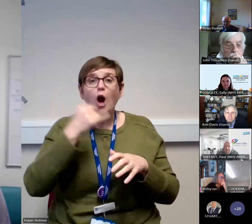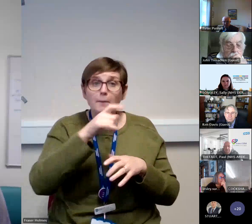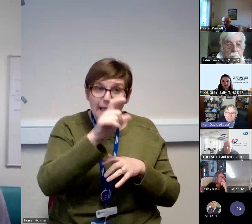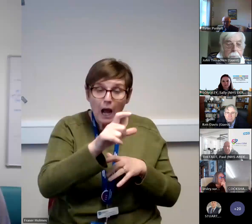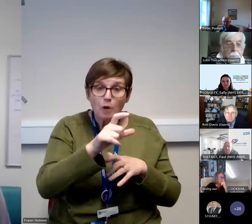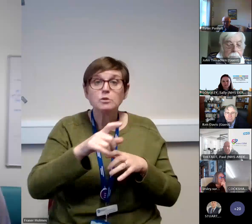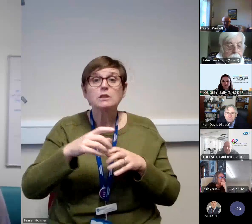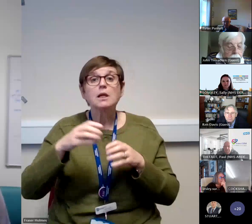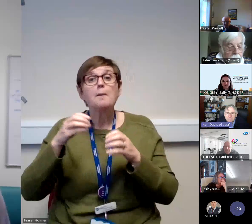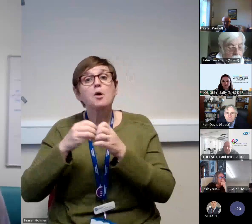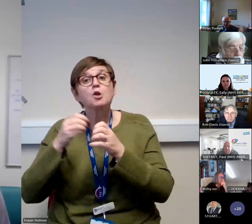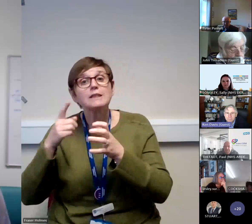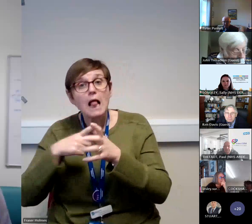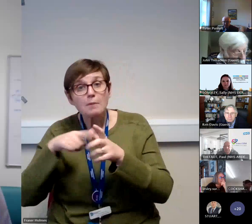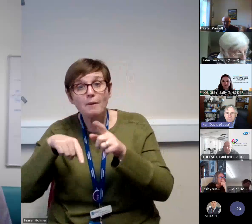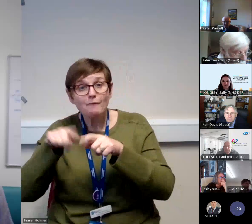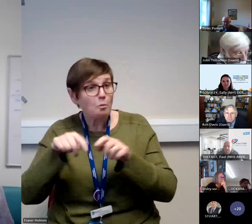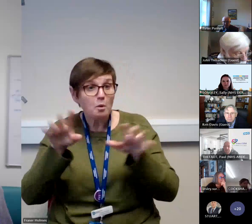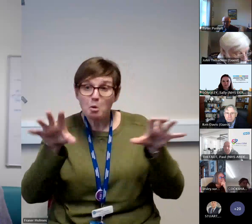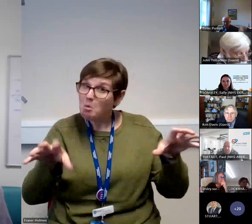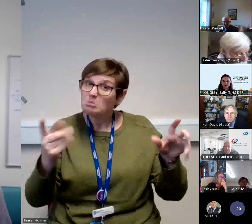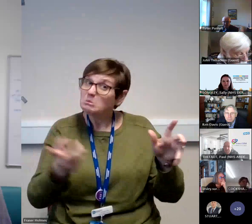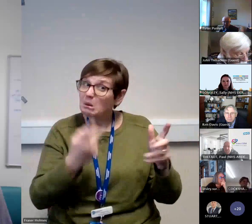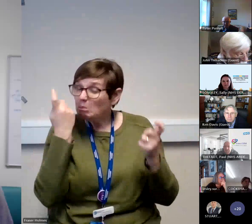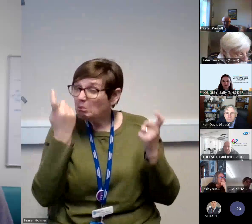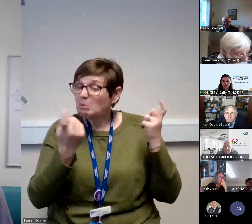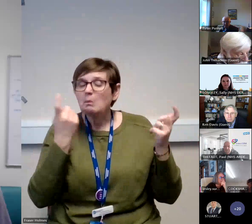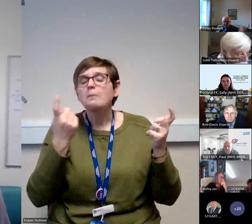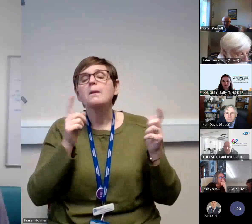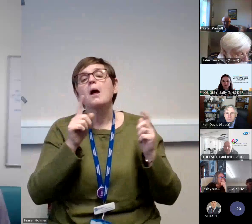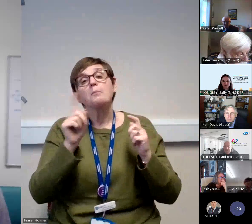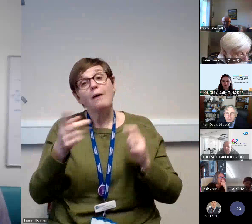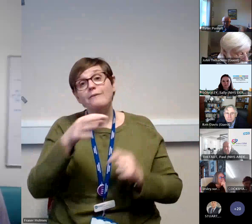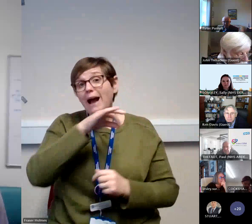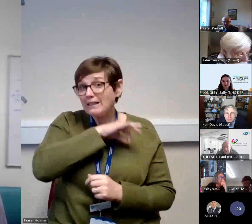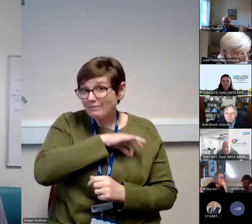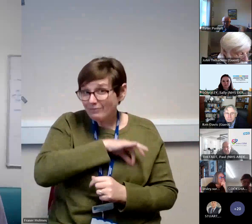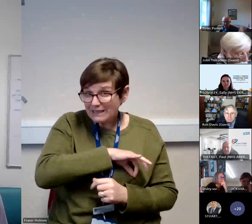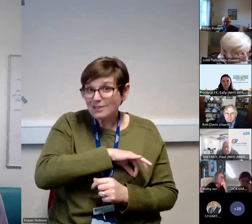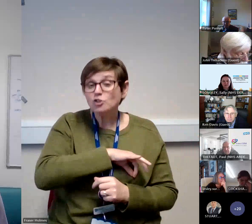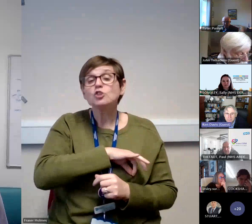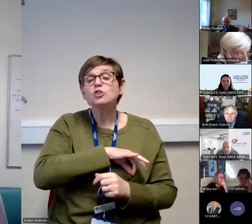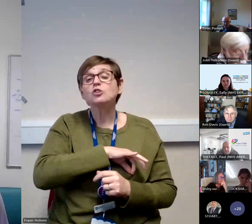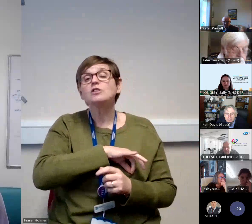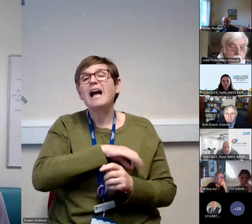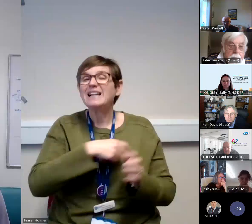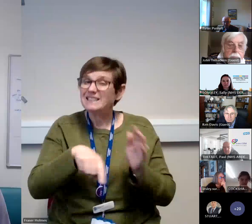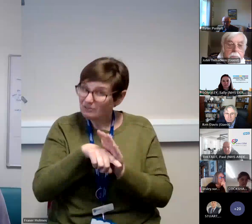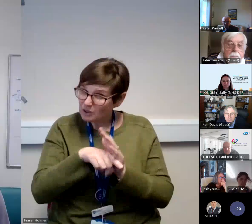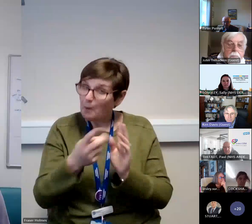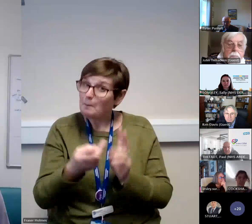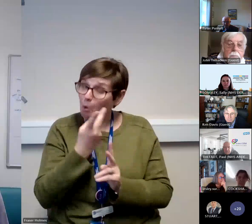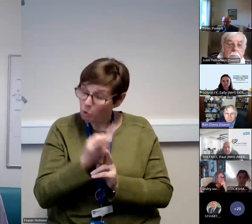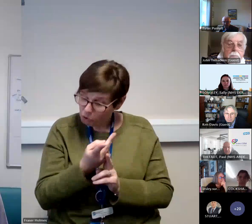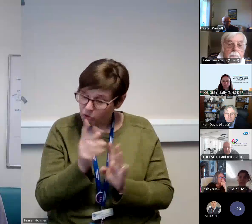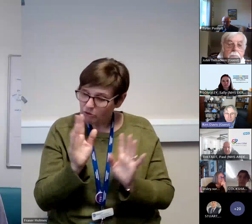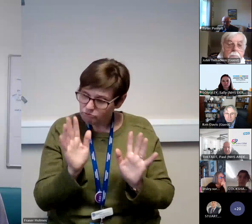were amongst those. There are advantages and disadvantages to